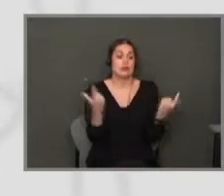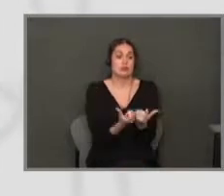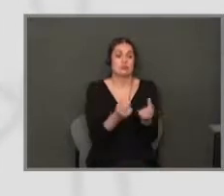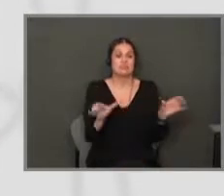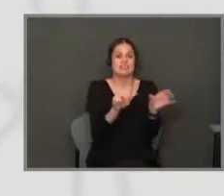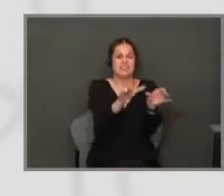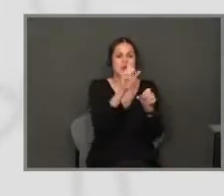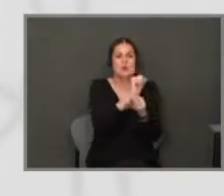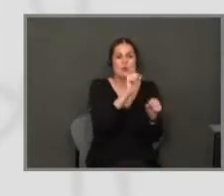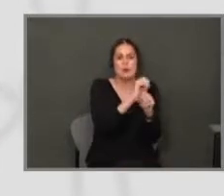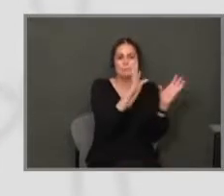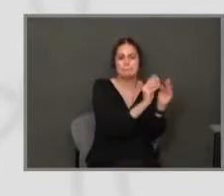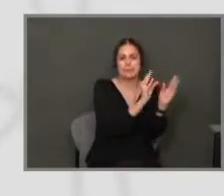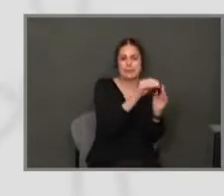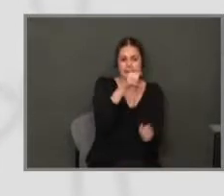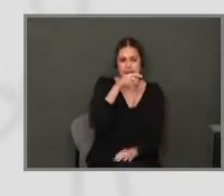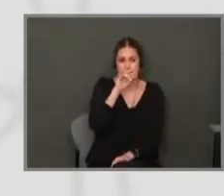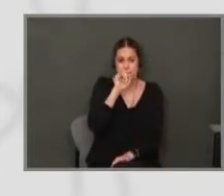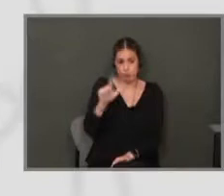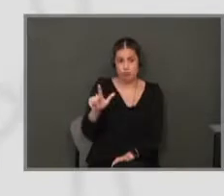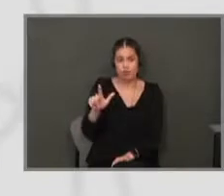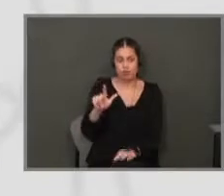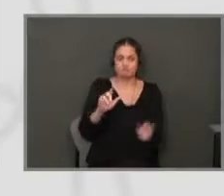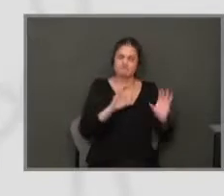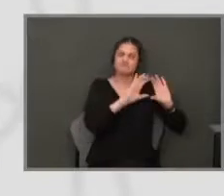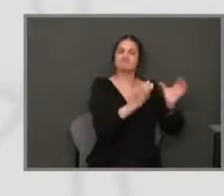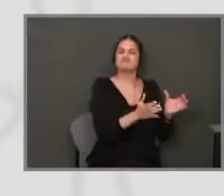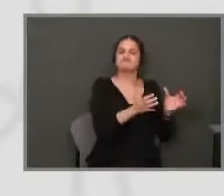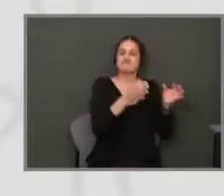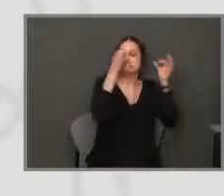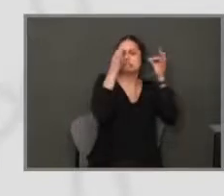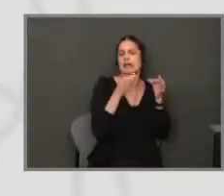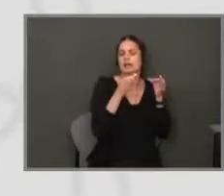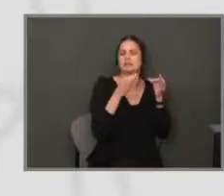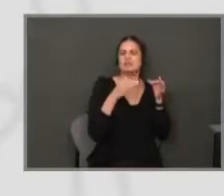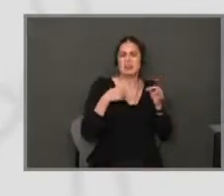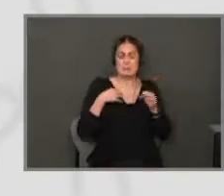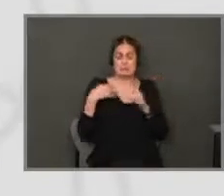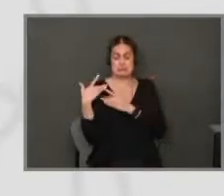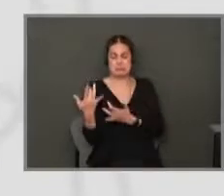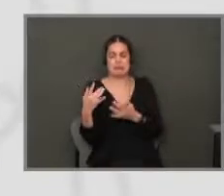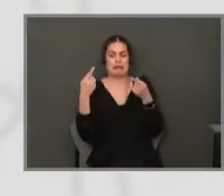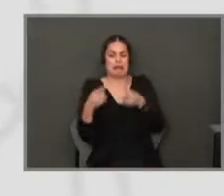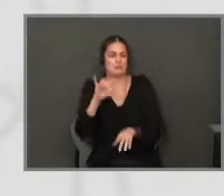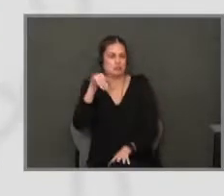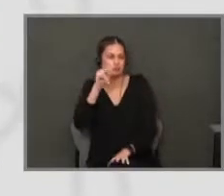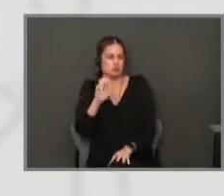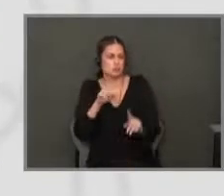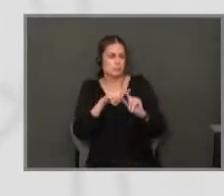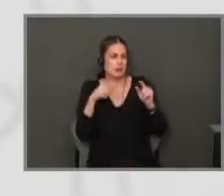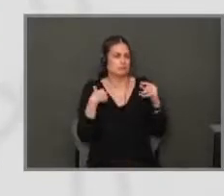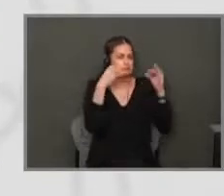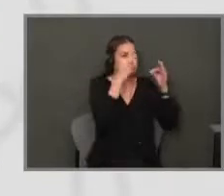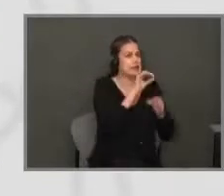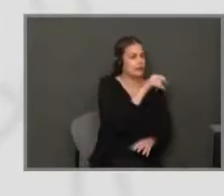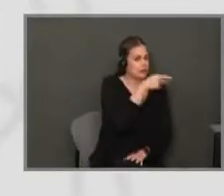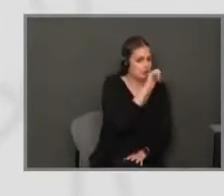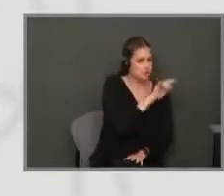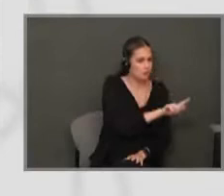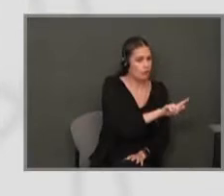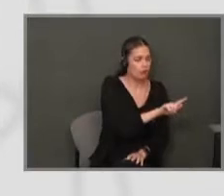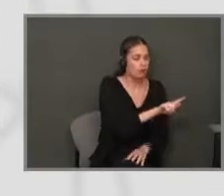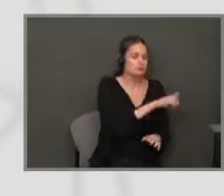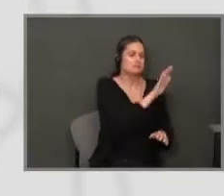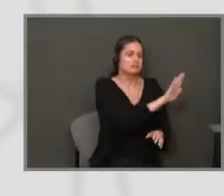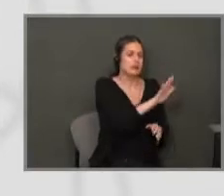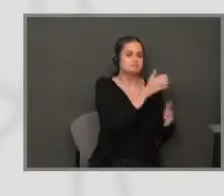in April where they, as a group, kind of decided early this year, usually we do this in June, decided as a group what the council priorities were